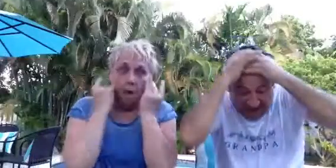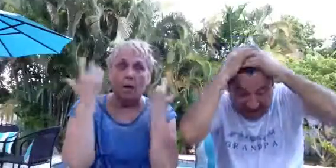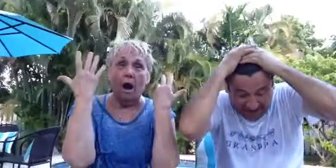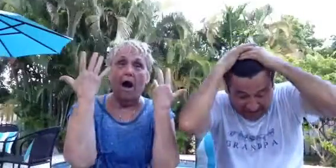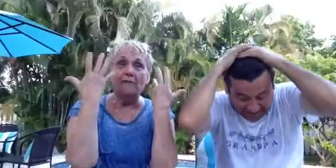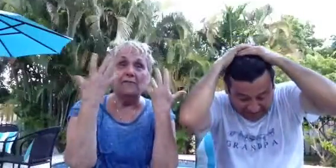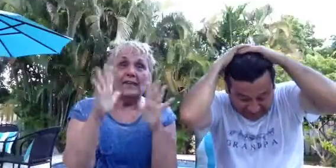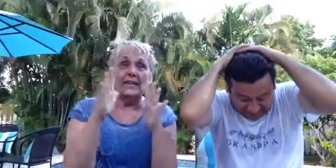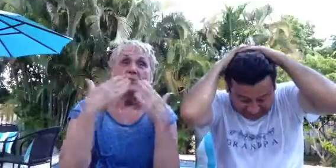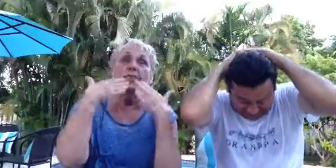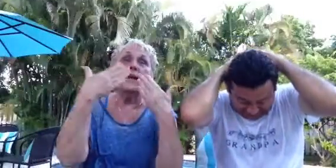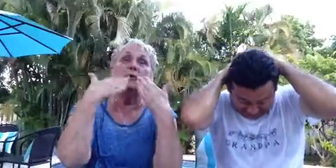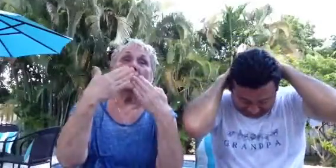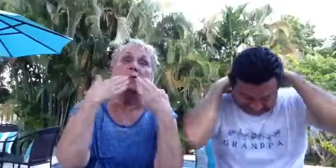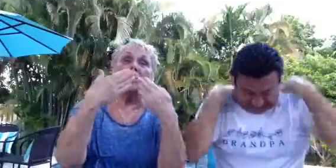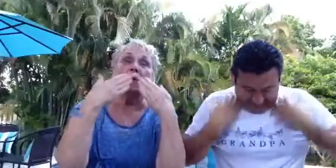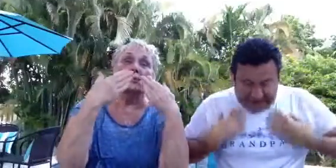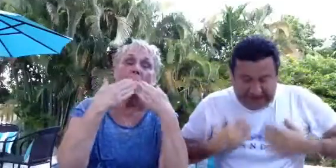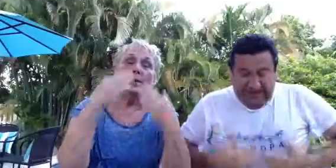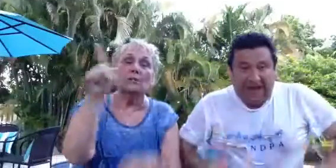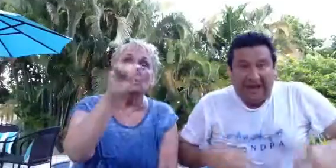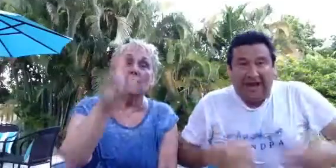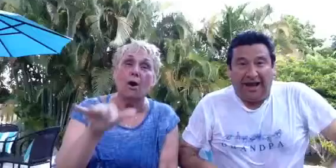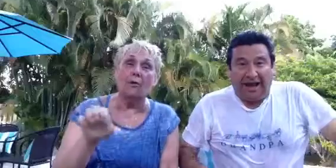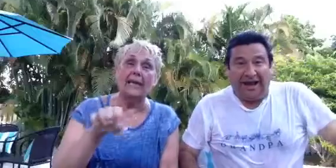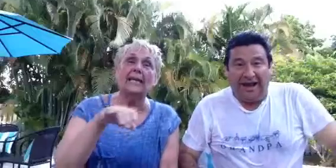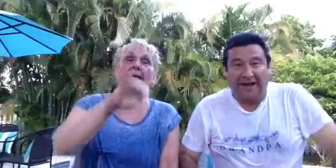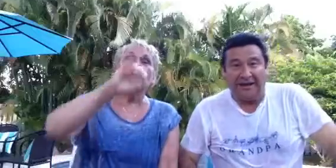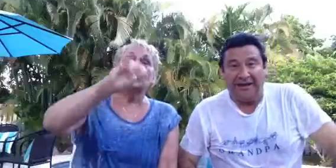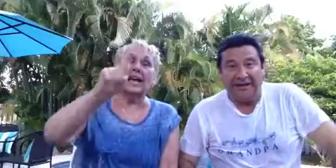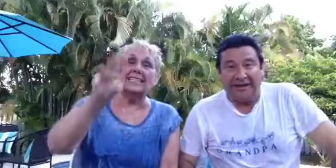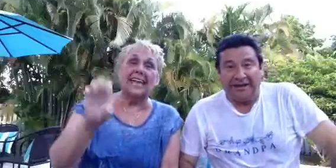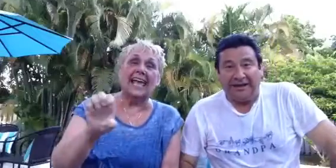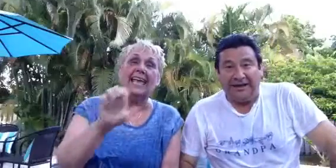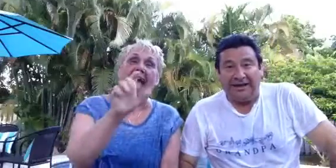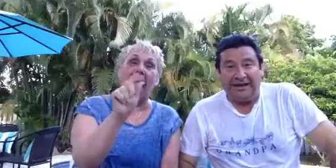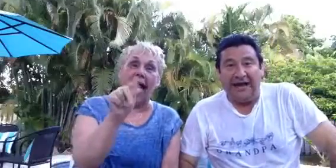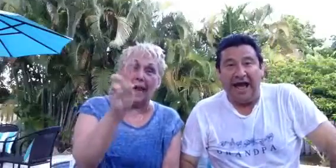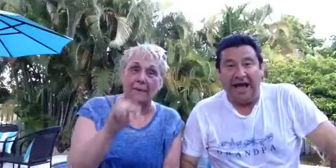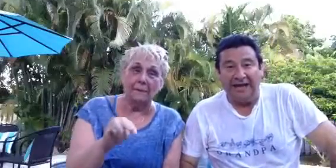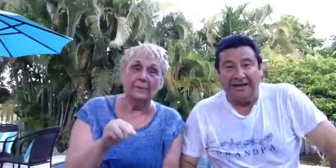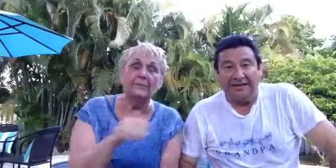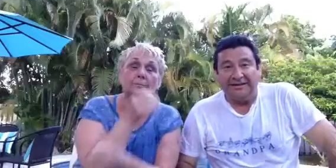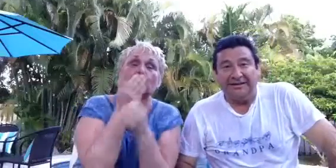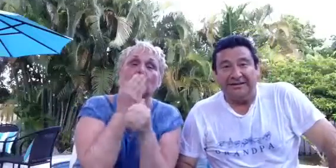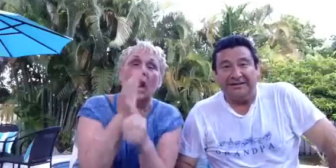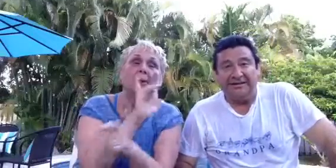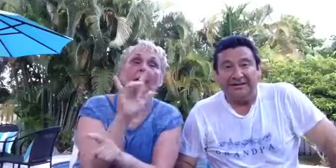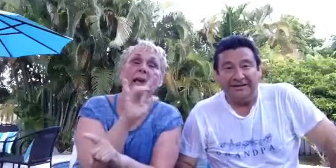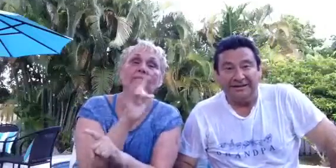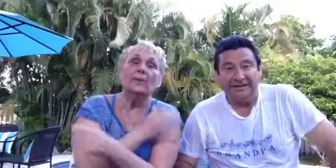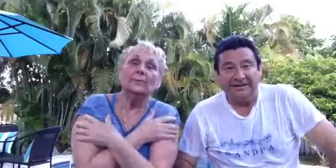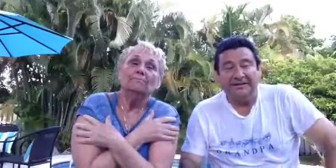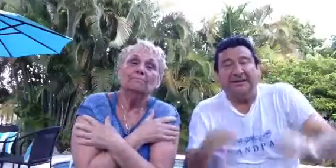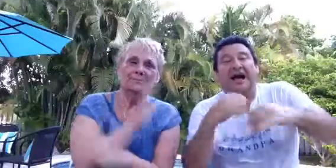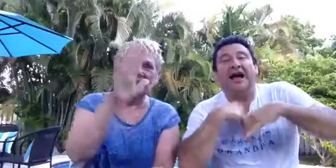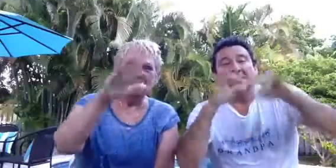We're all finished. Thank you, Zoey. Jesse, Adam, we love you.